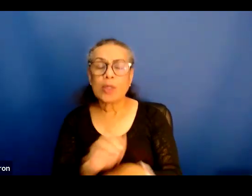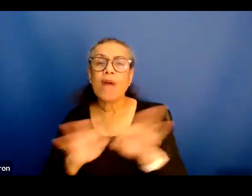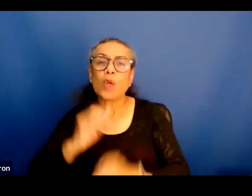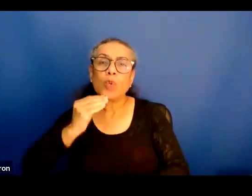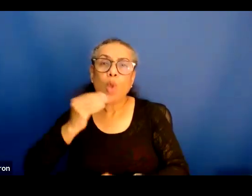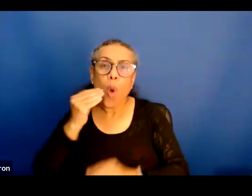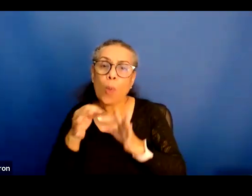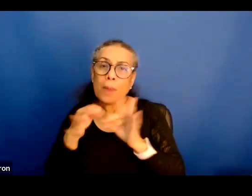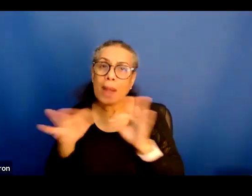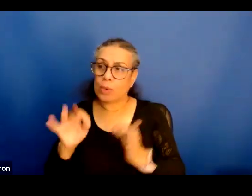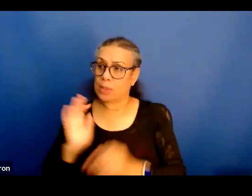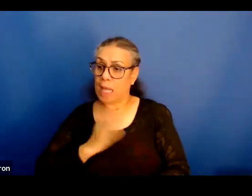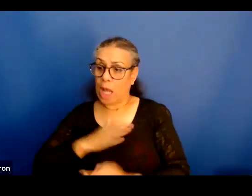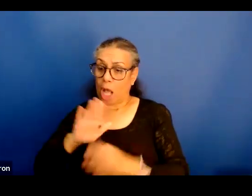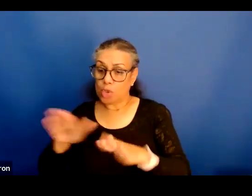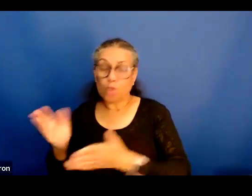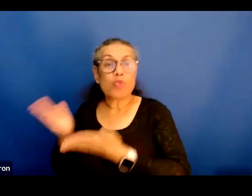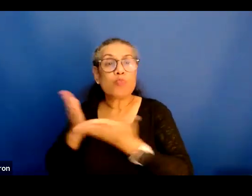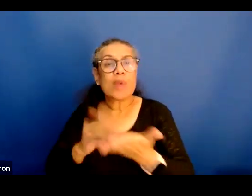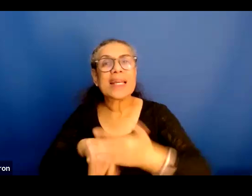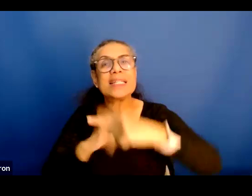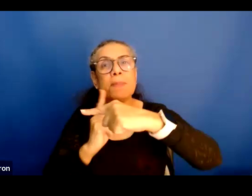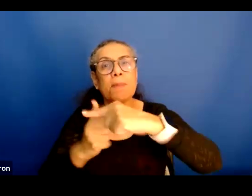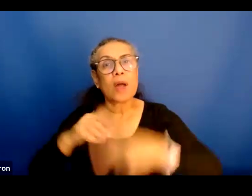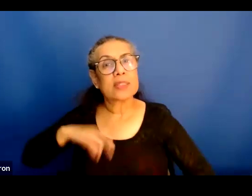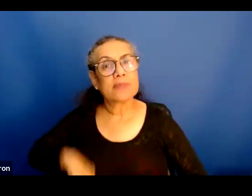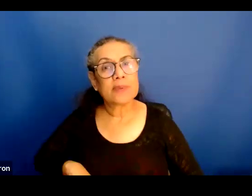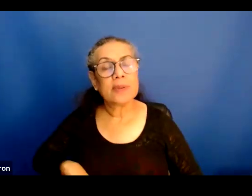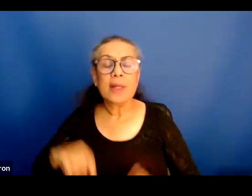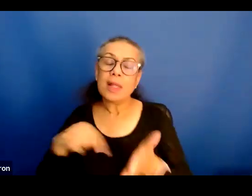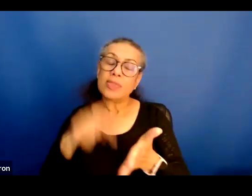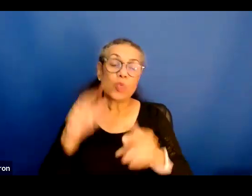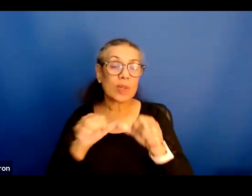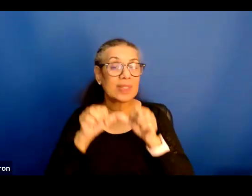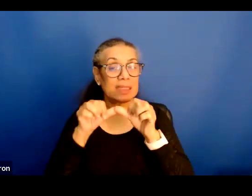our students bring to our schools as an asset. This will continue